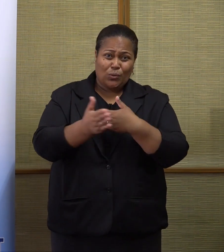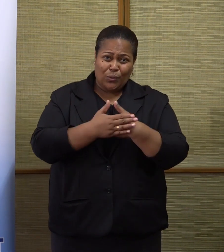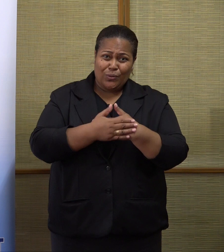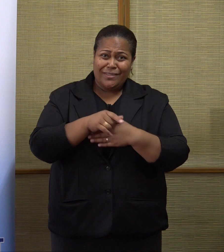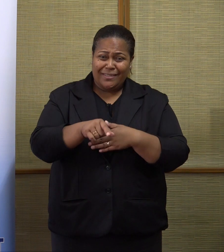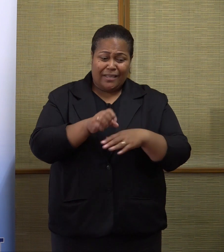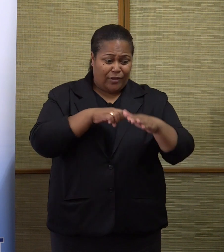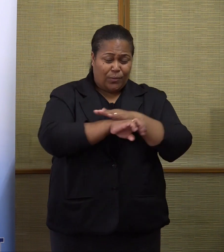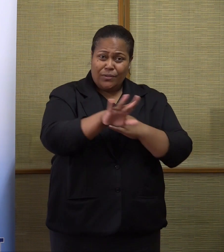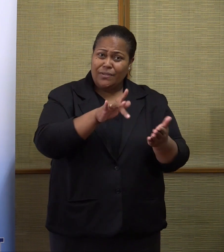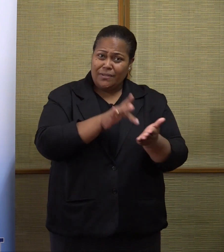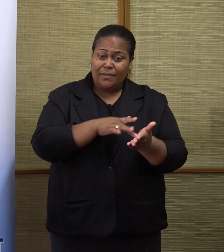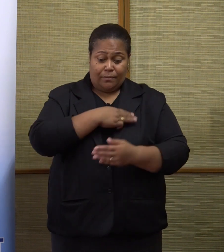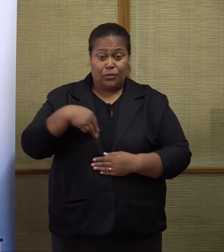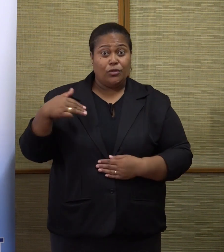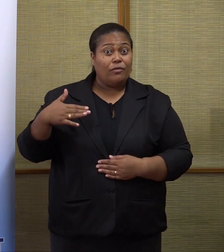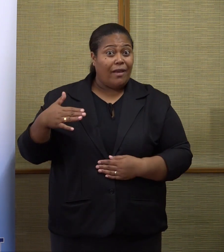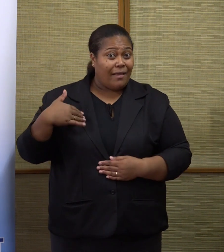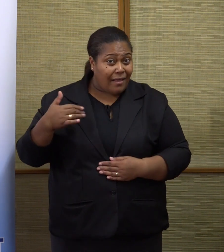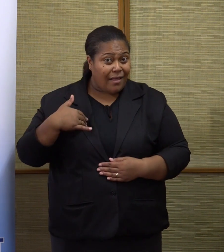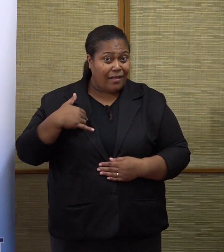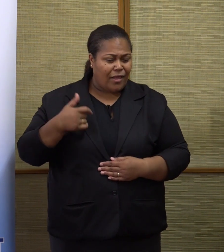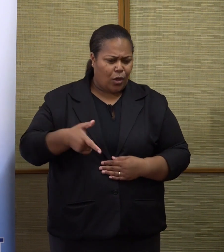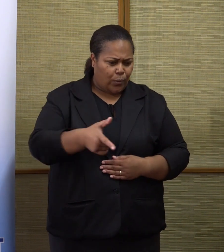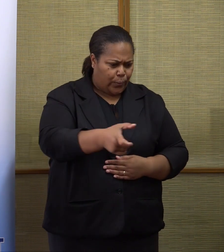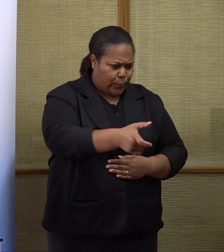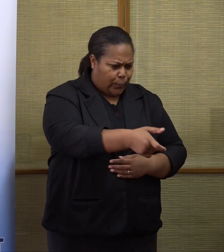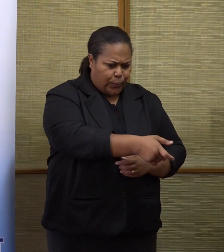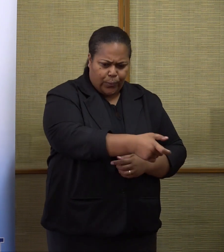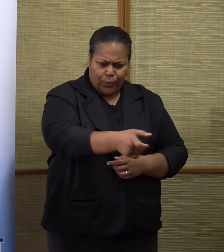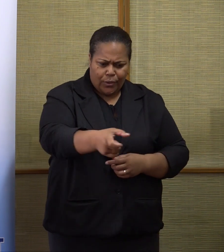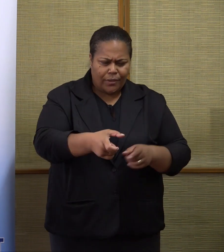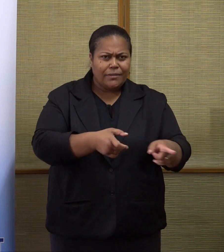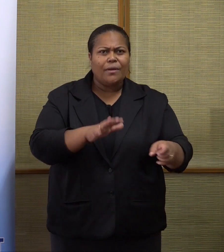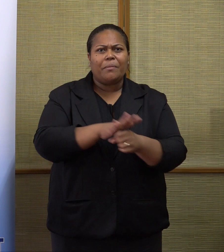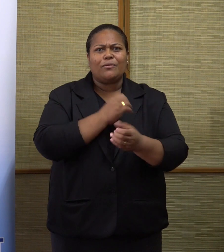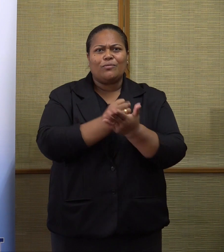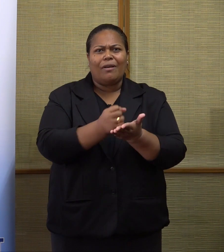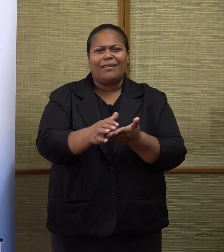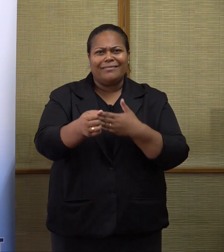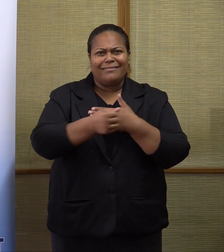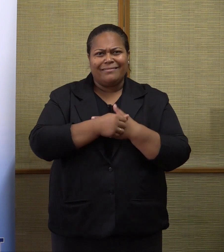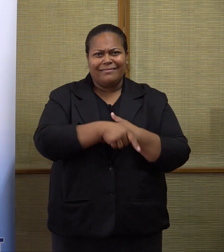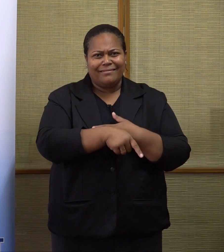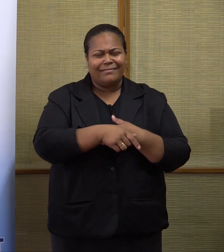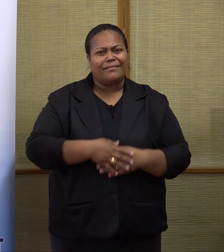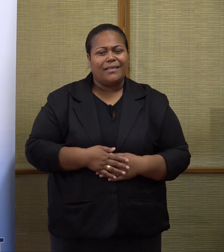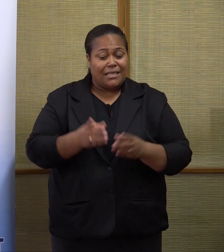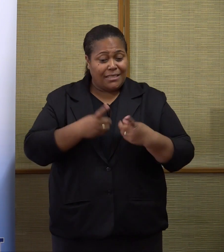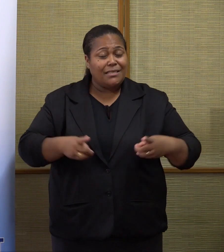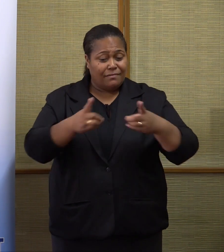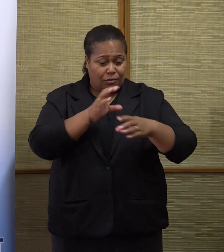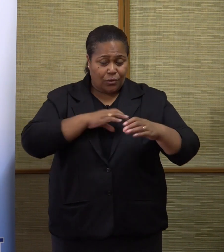Ministry of Health usually sprays the evacuation center to ensure its safety. In addition to that, the Fiji Police Force, together with the Divisional Commissioner's